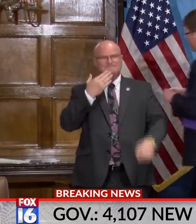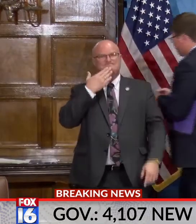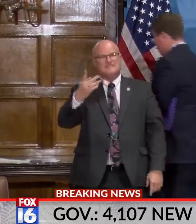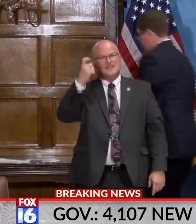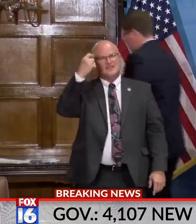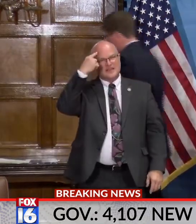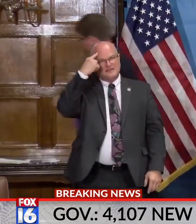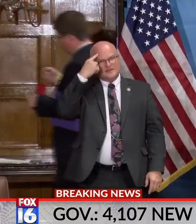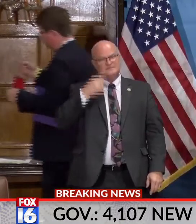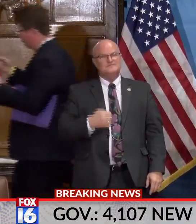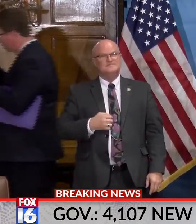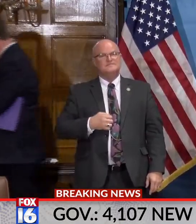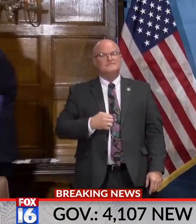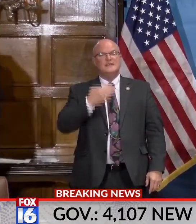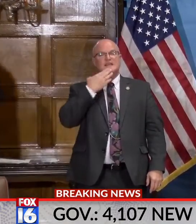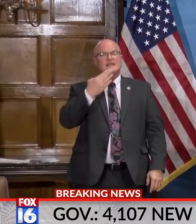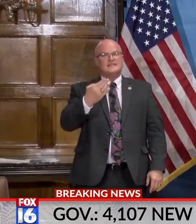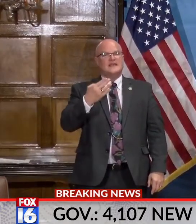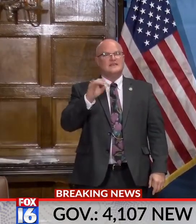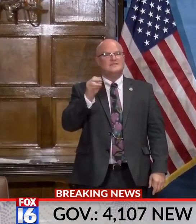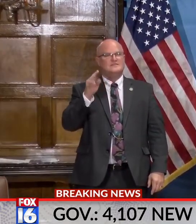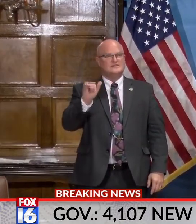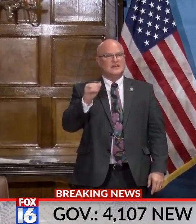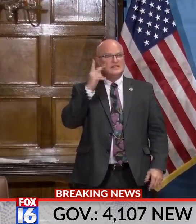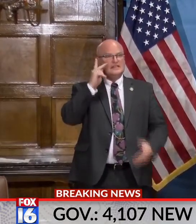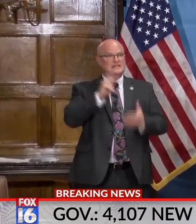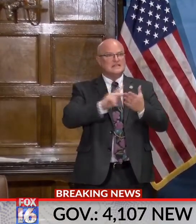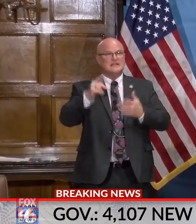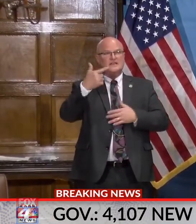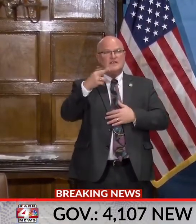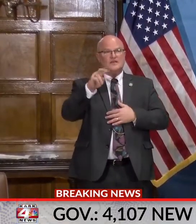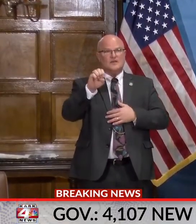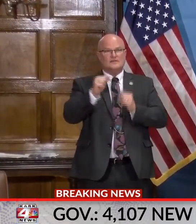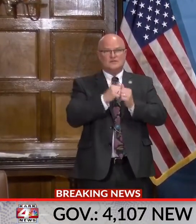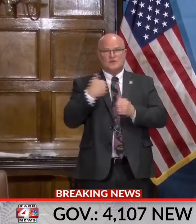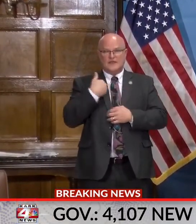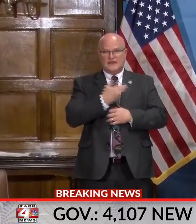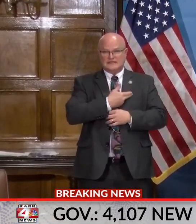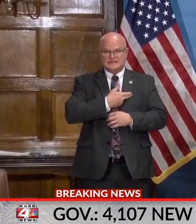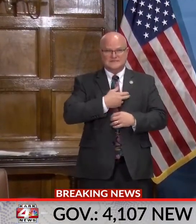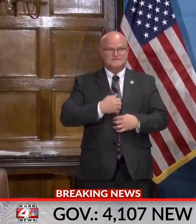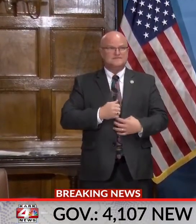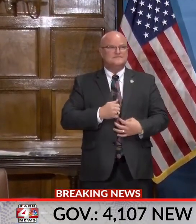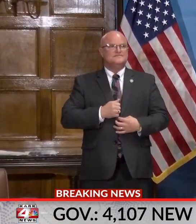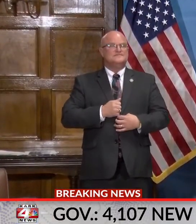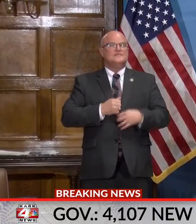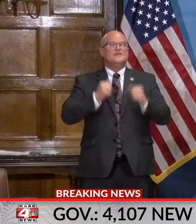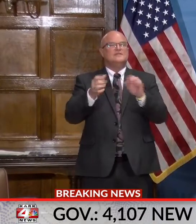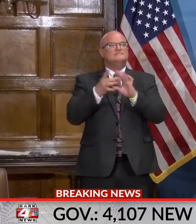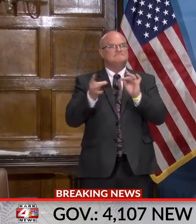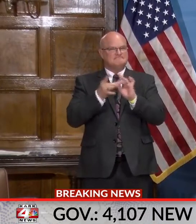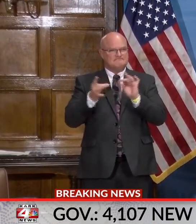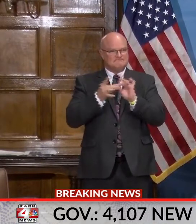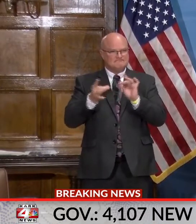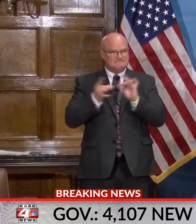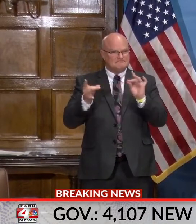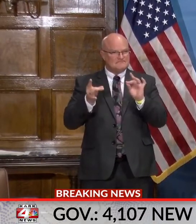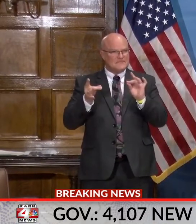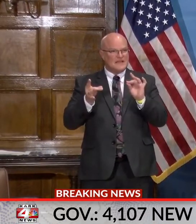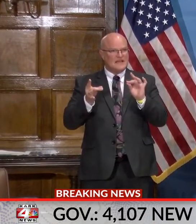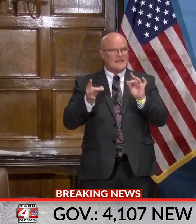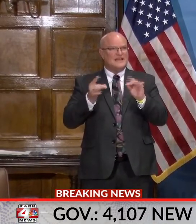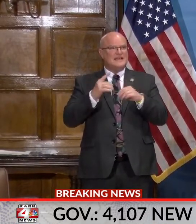Thank you, Johnny. And Secretary Graves, are you with us there? Yes, sir, Governor. So if you could just make a